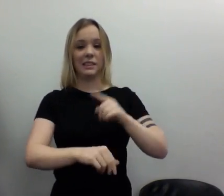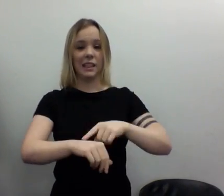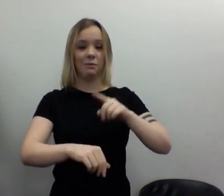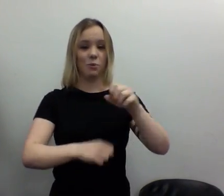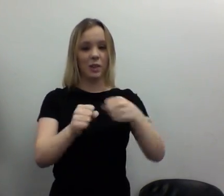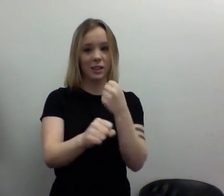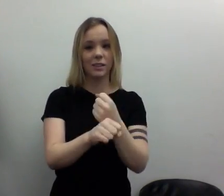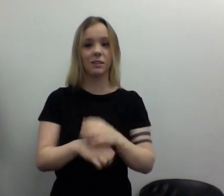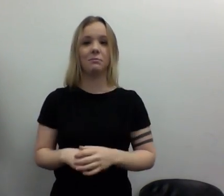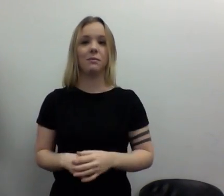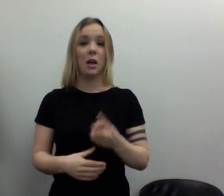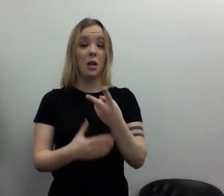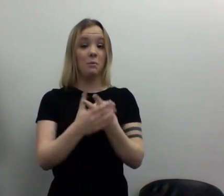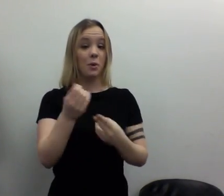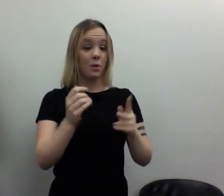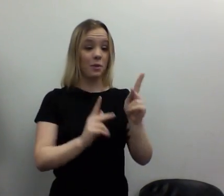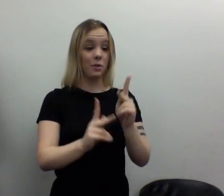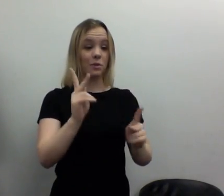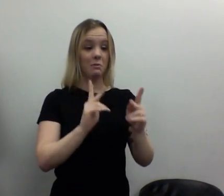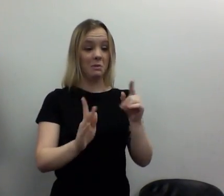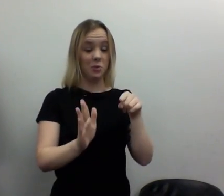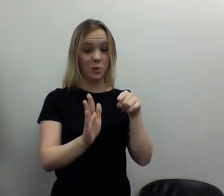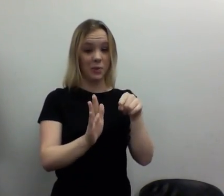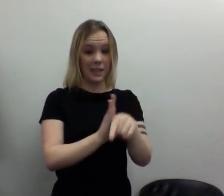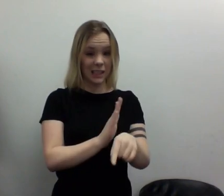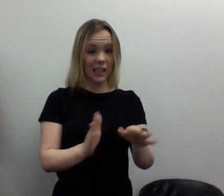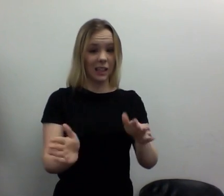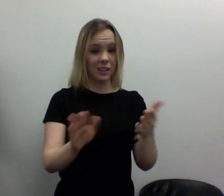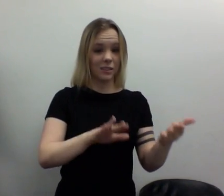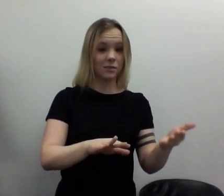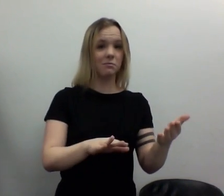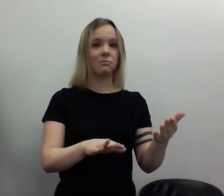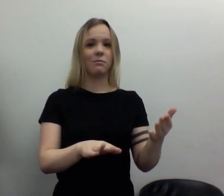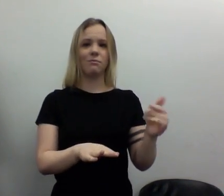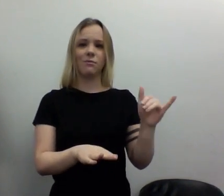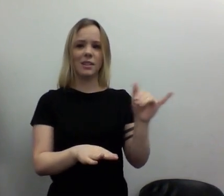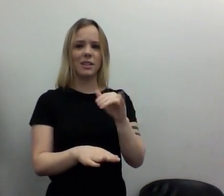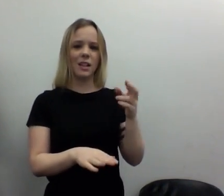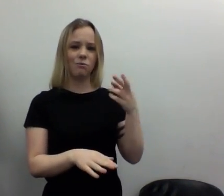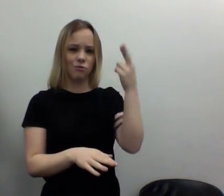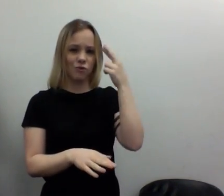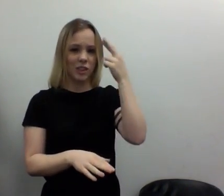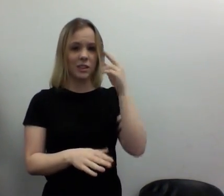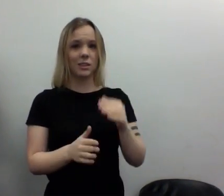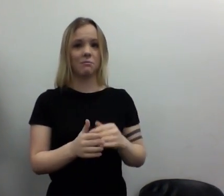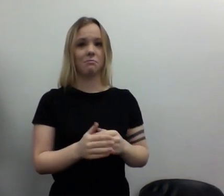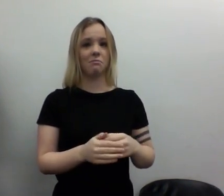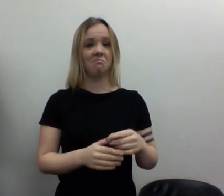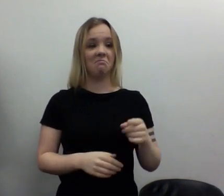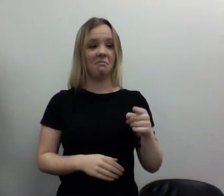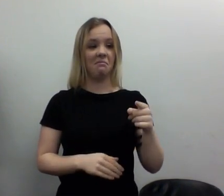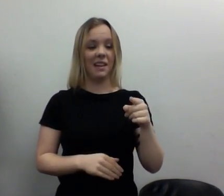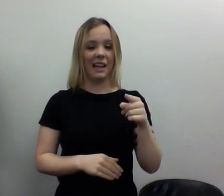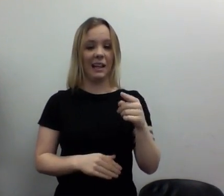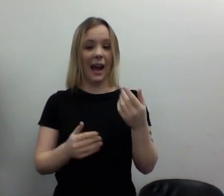those people who died for the same reason, the same motive. They stepped on the offender's toes.